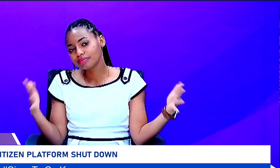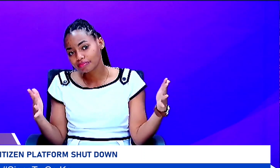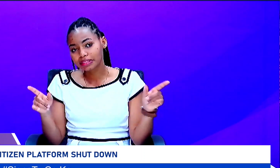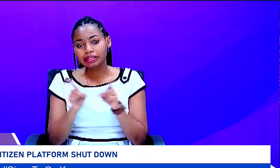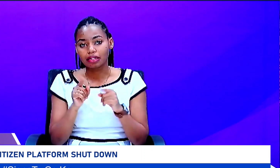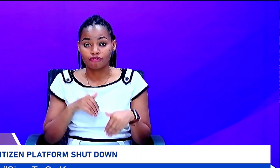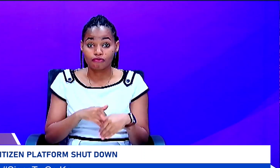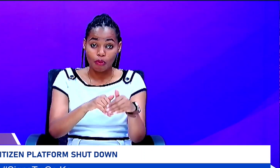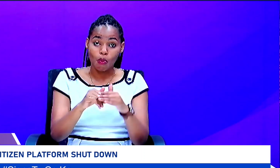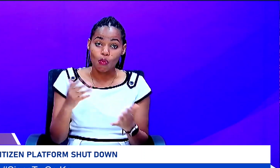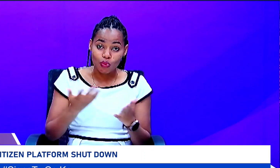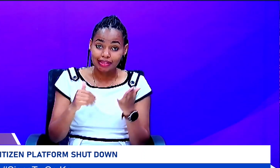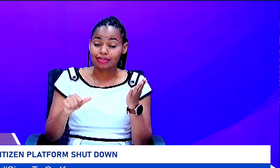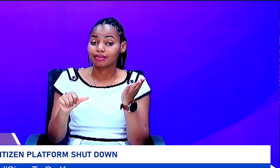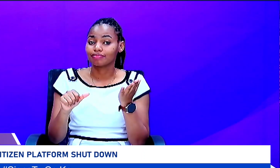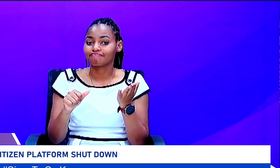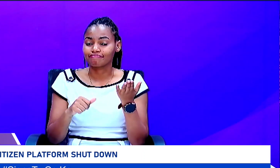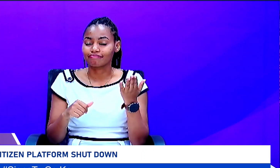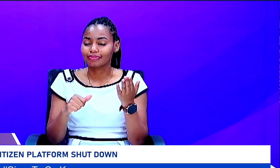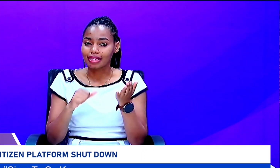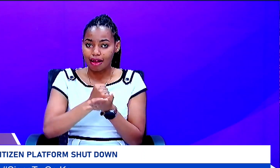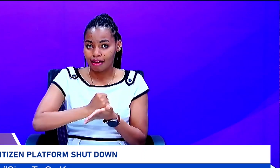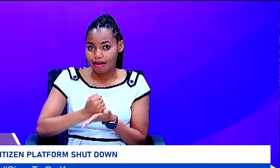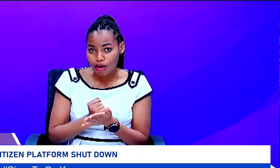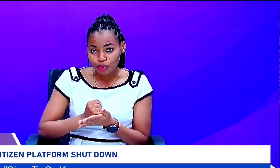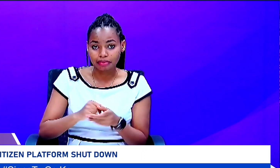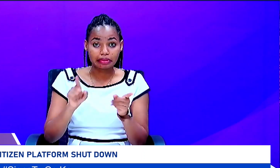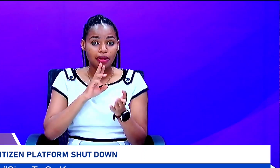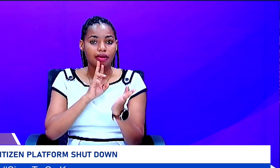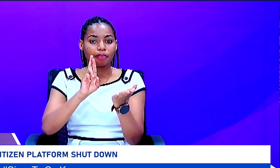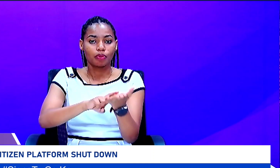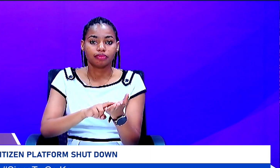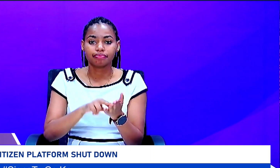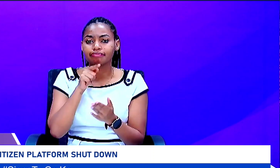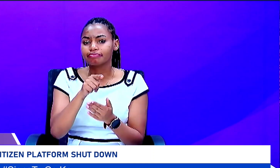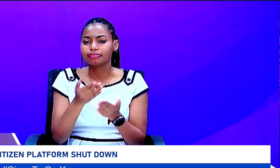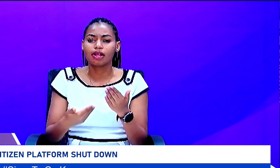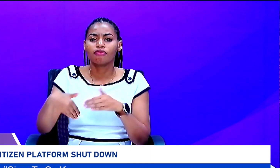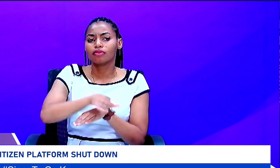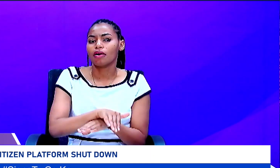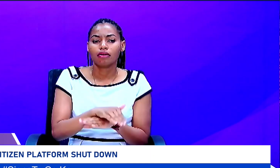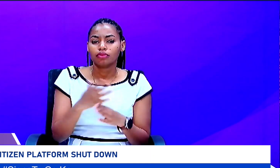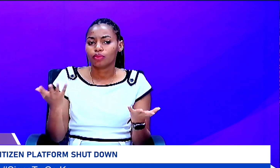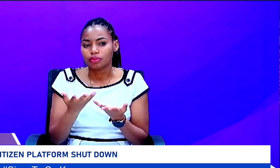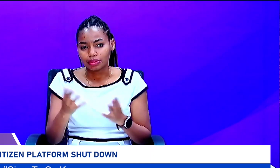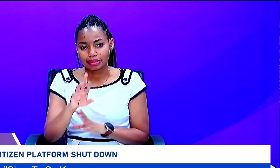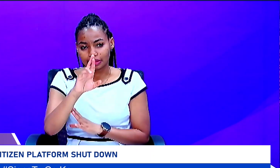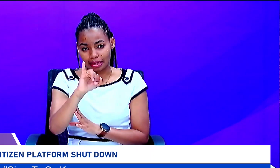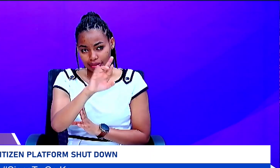the heart of a major scandal following an audit report that uncovered massive